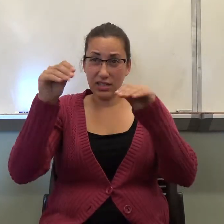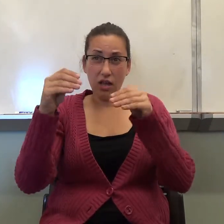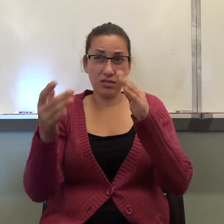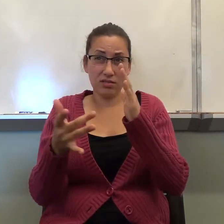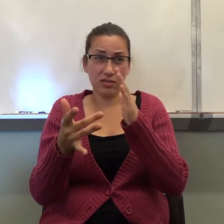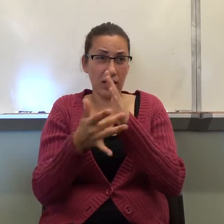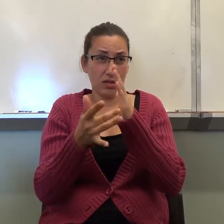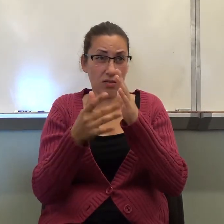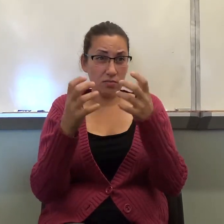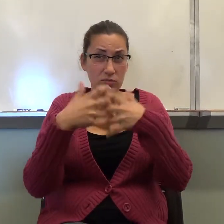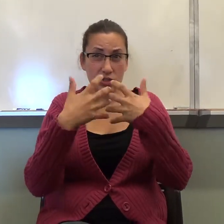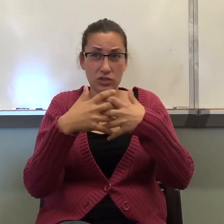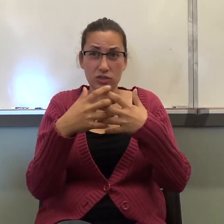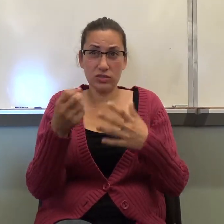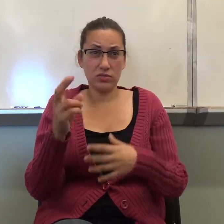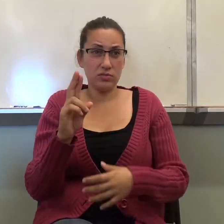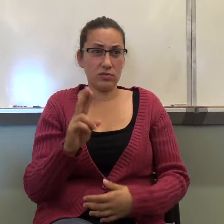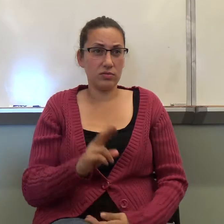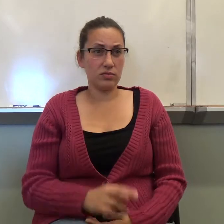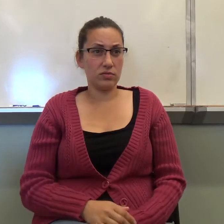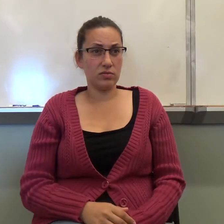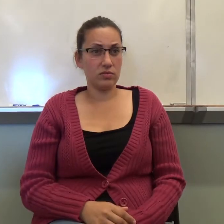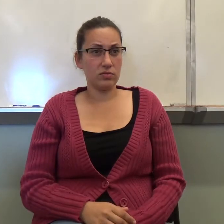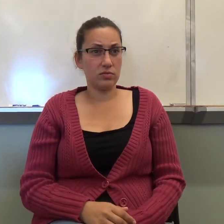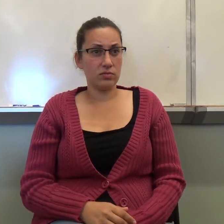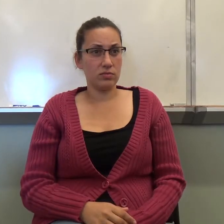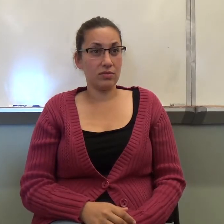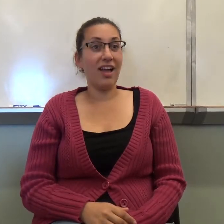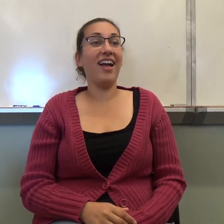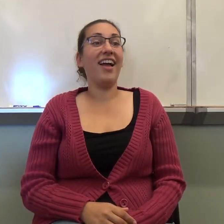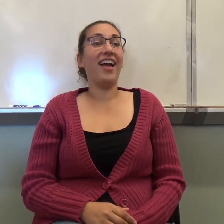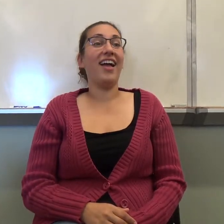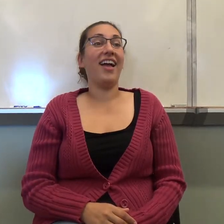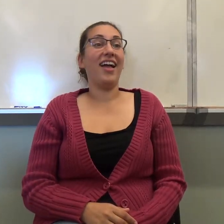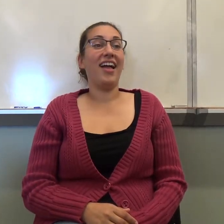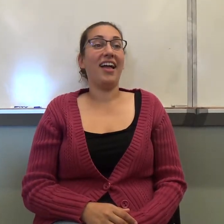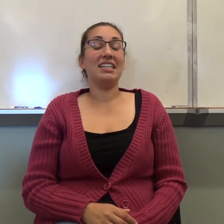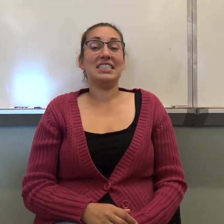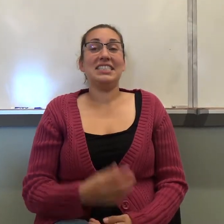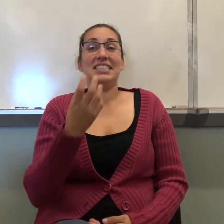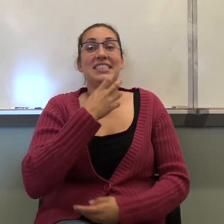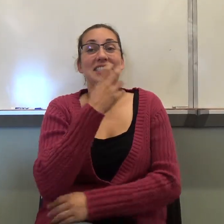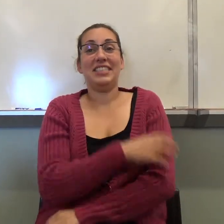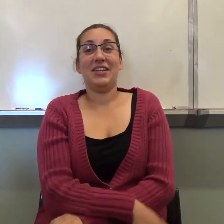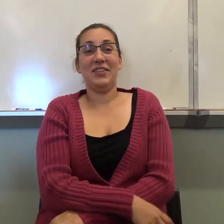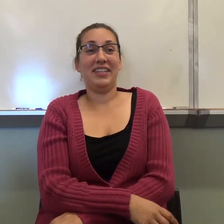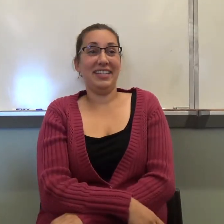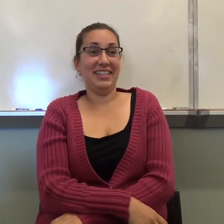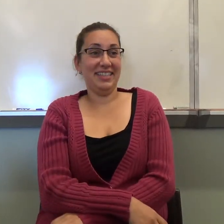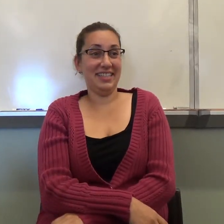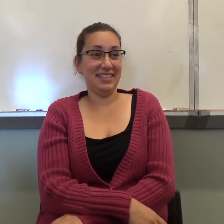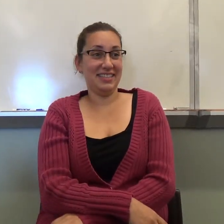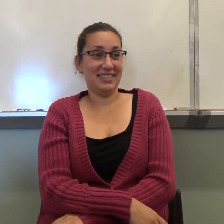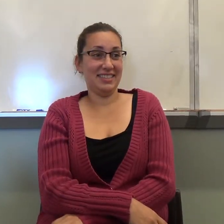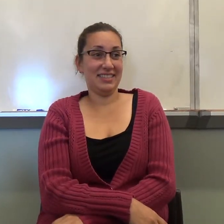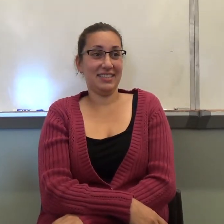It also goes the other way. When you've got an equation, you can go either direction. And what this side says is you've got a